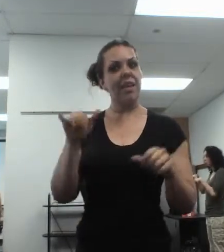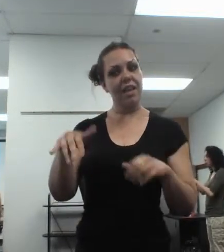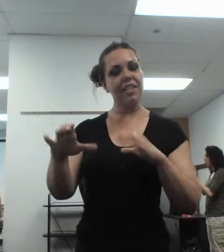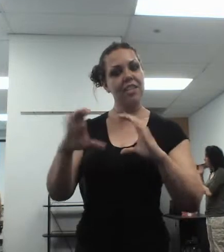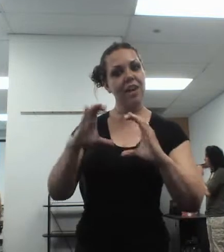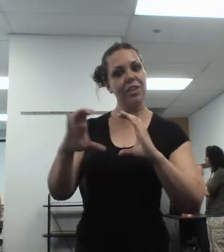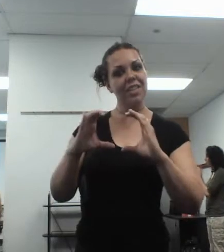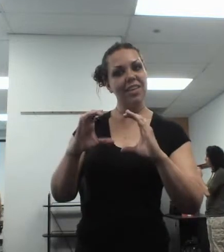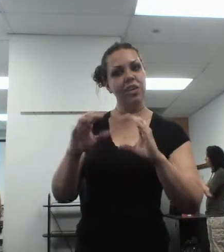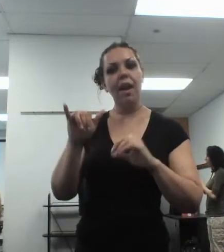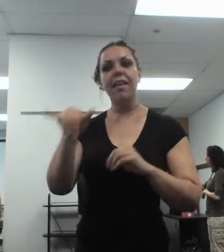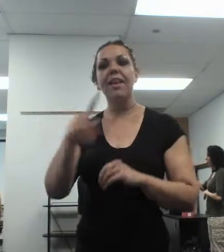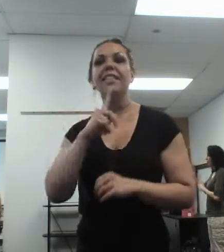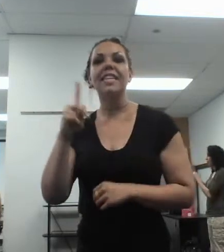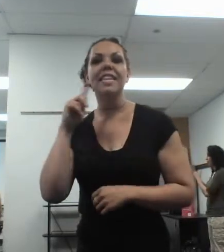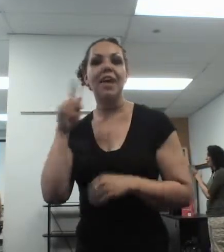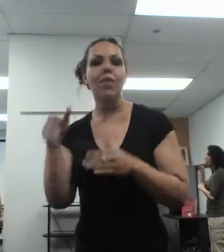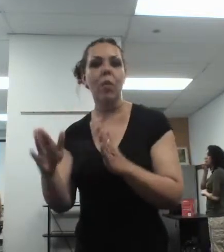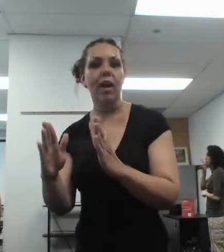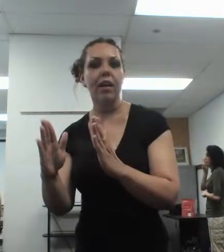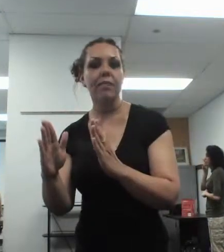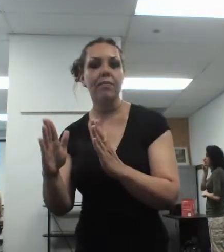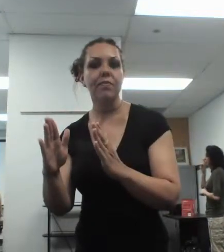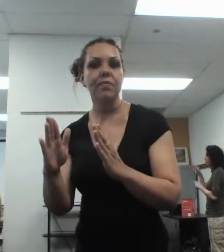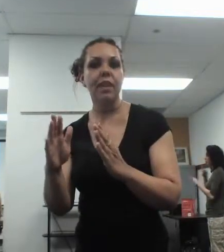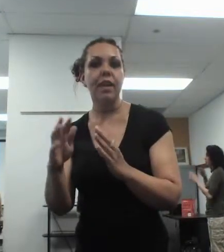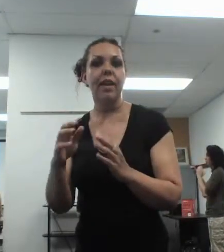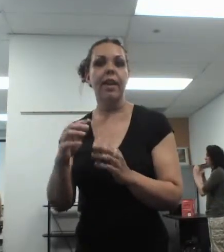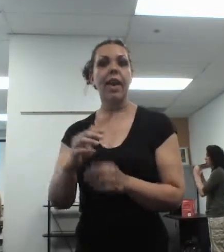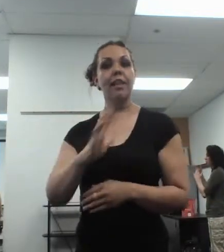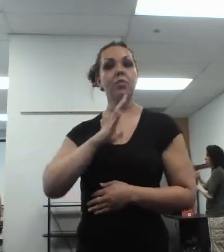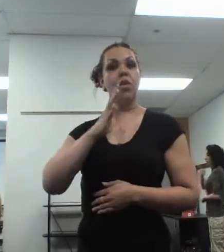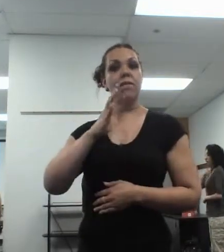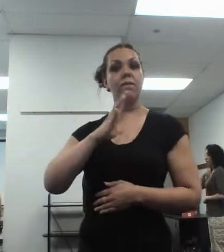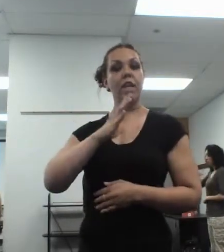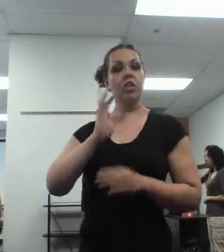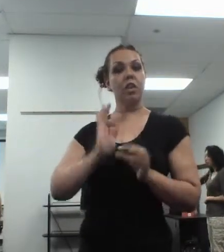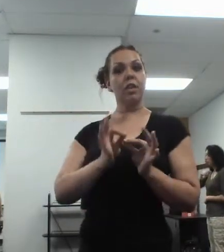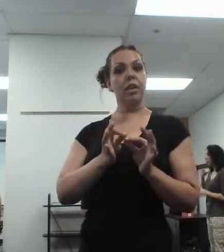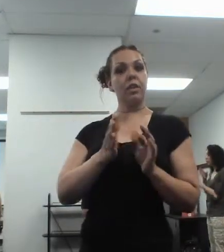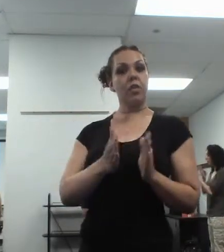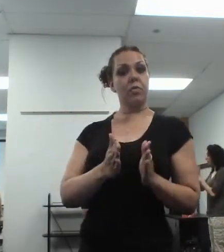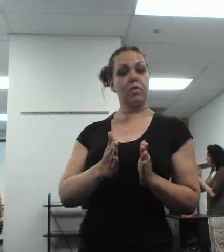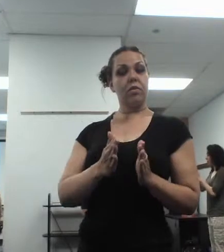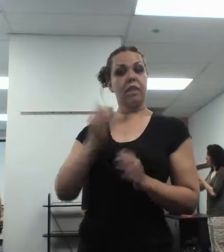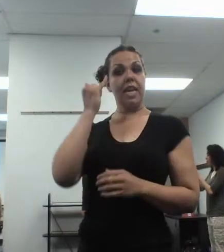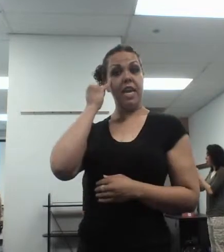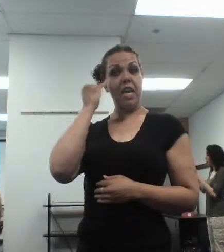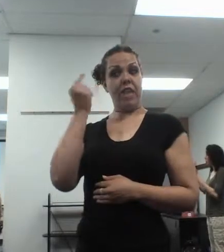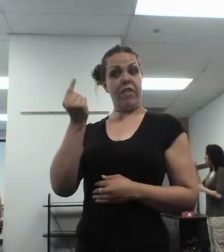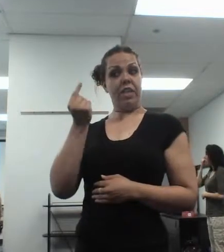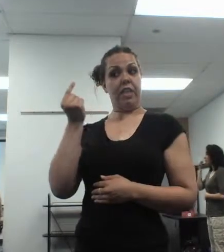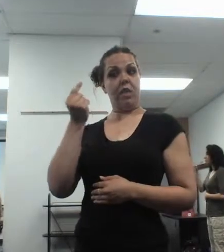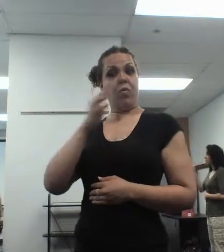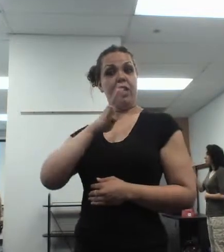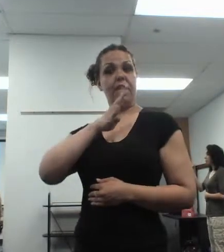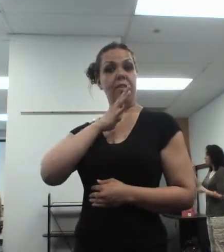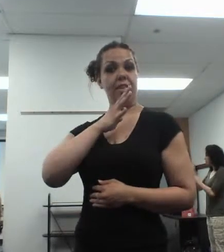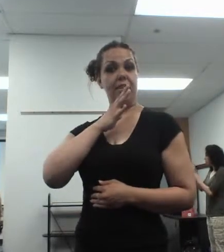deaf way. As professional interpreters, someone is speaking or someone is signing at the same time that I'm